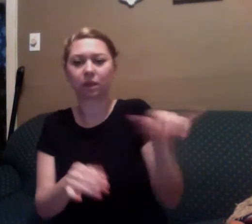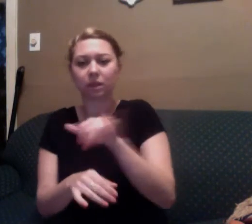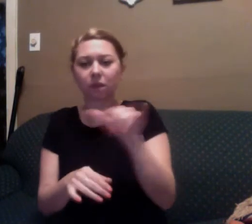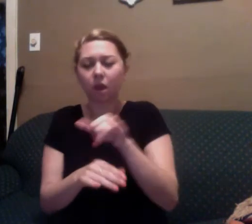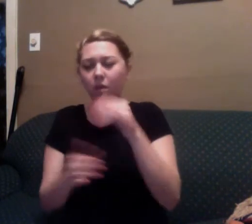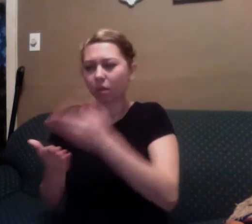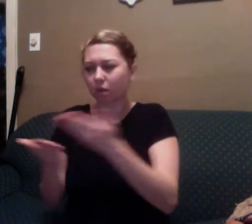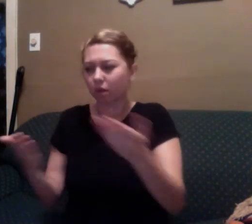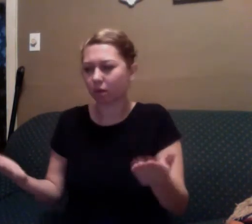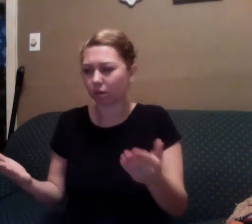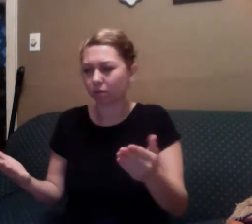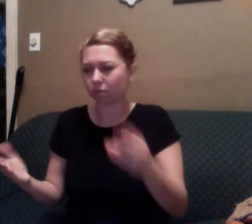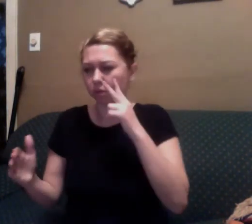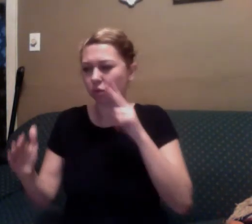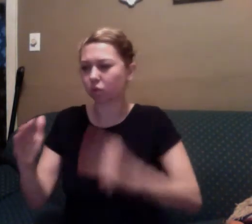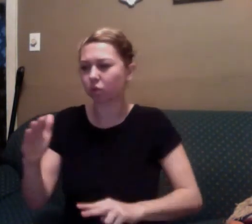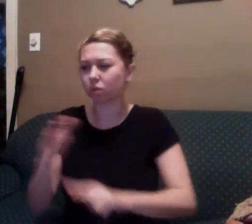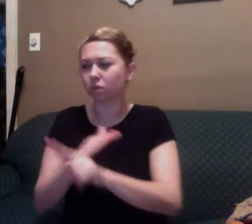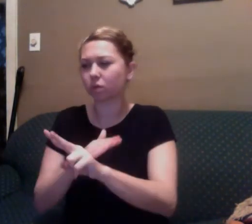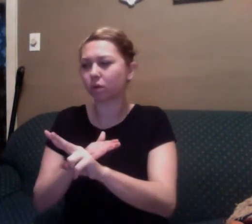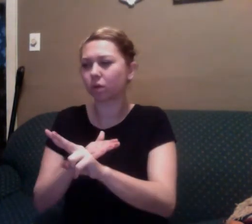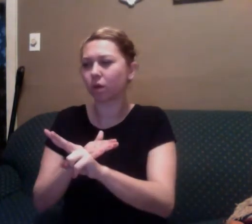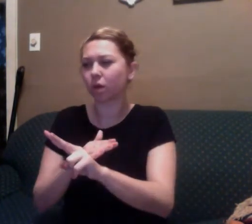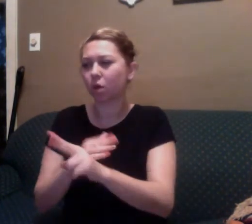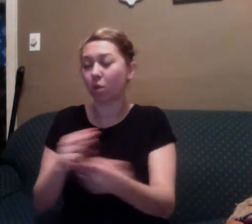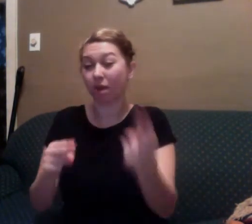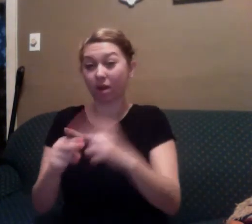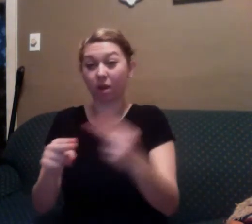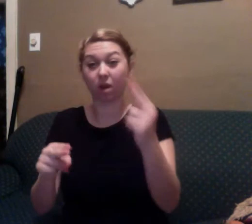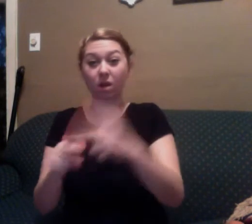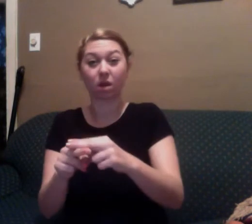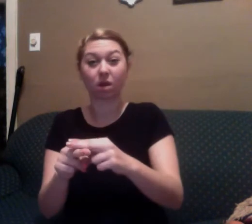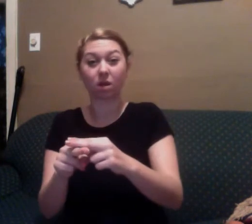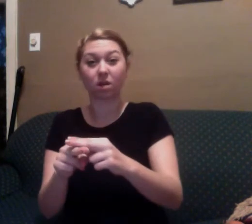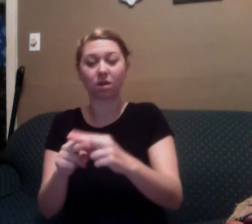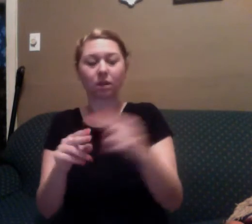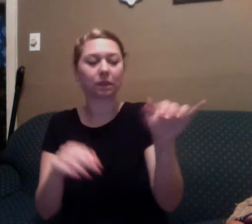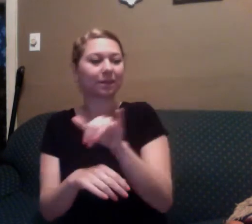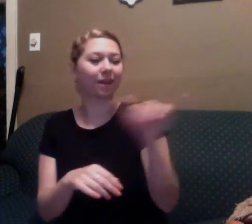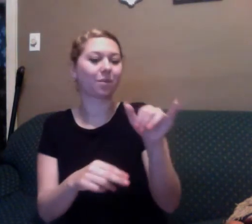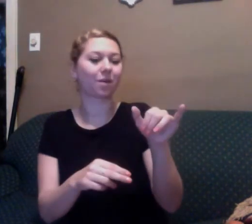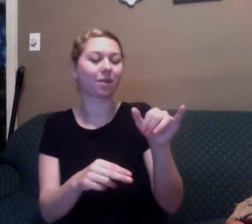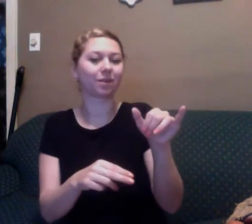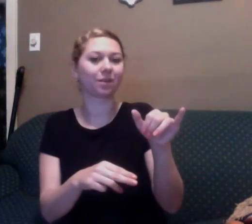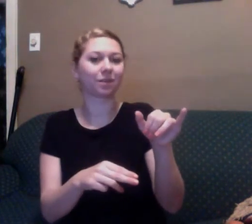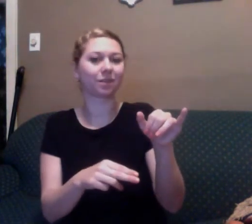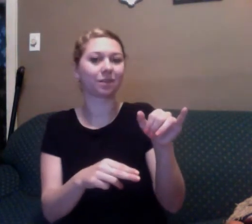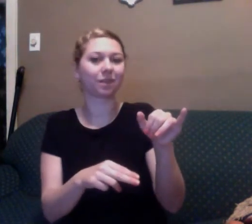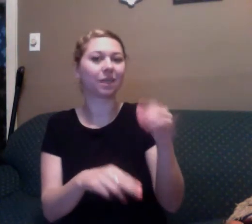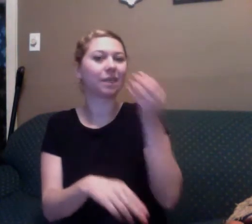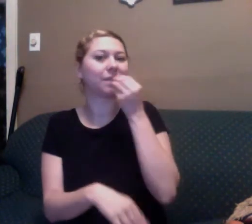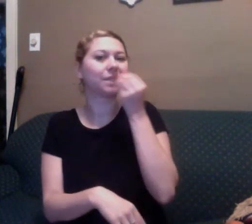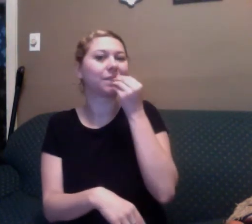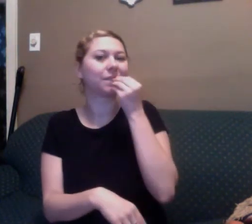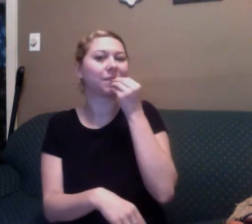also predicted the development of eating disorders. The other factor, by the way, those of you who are parents, was being teased by family